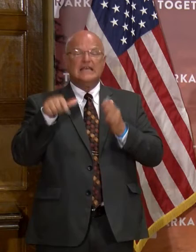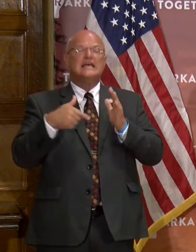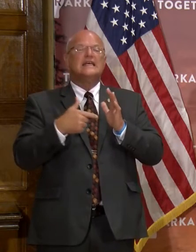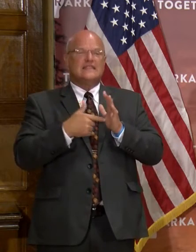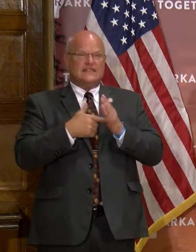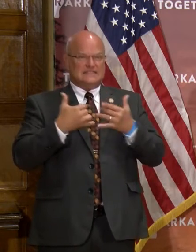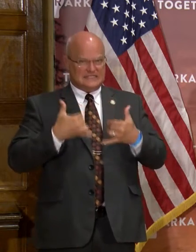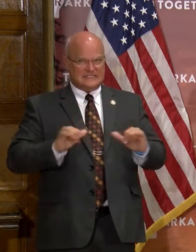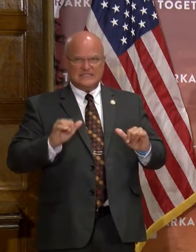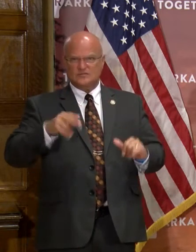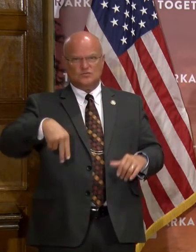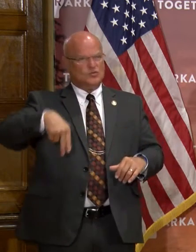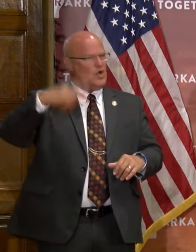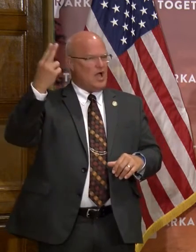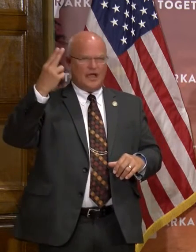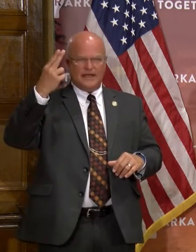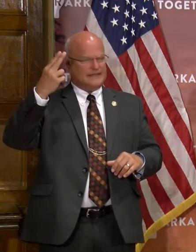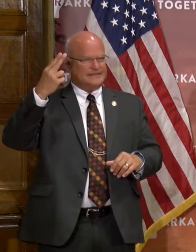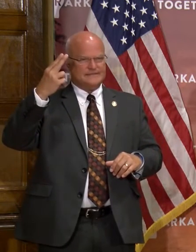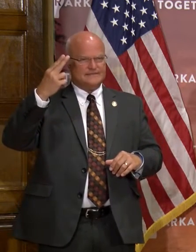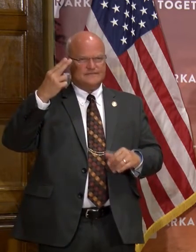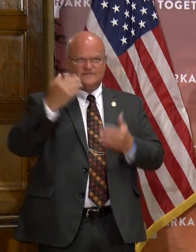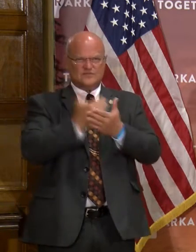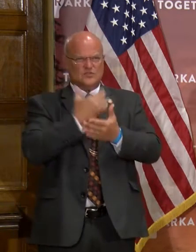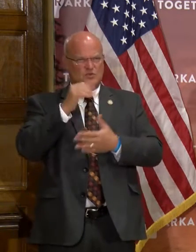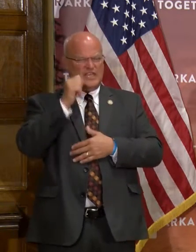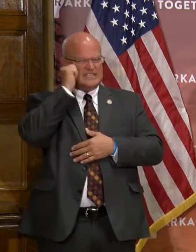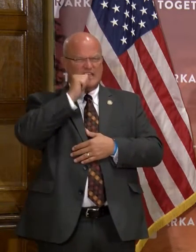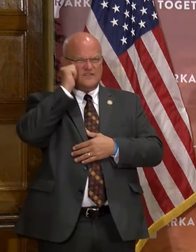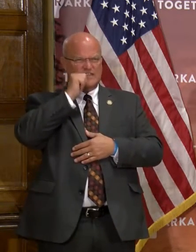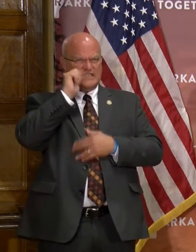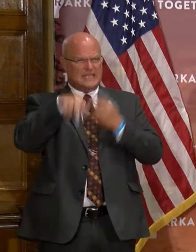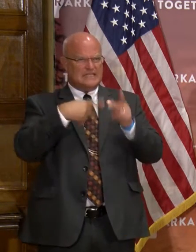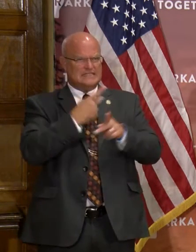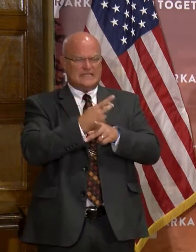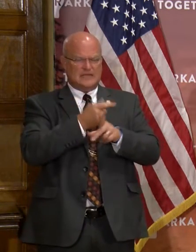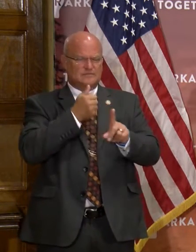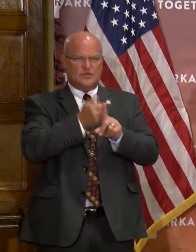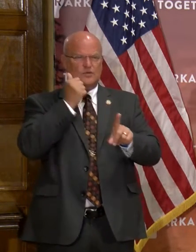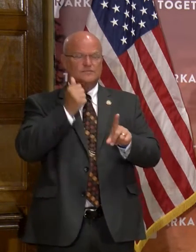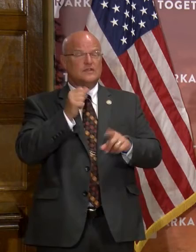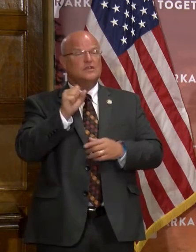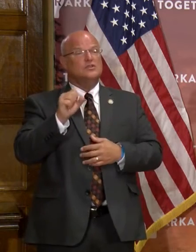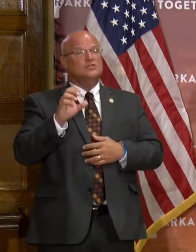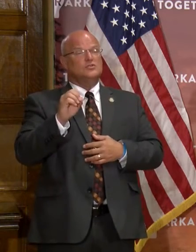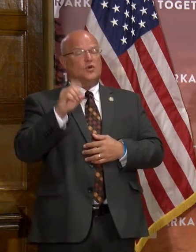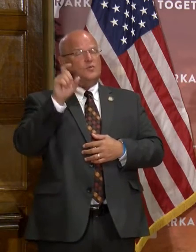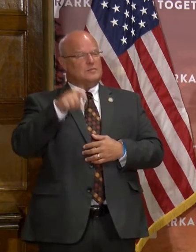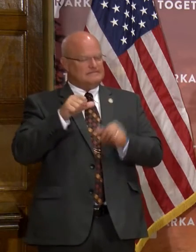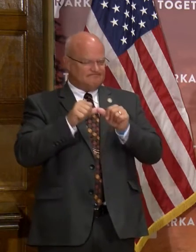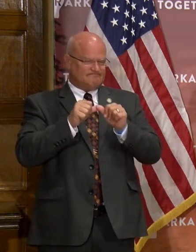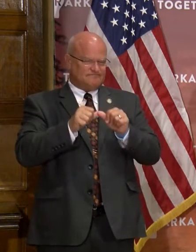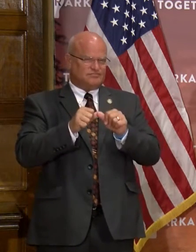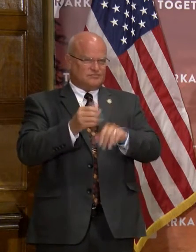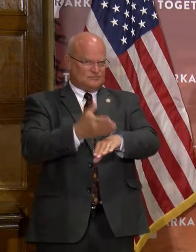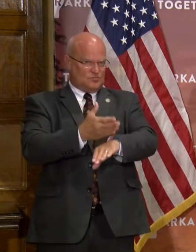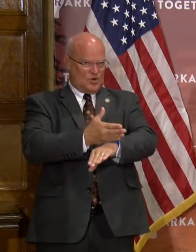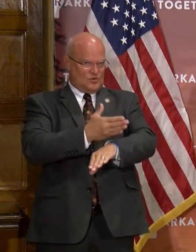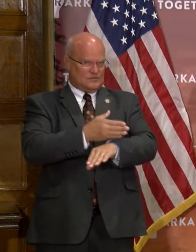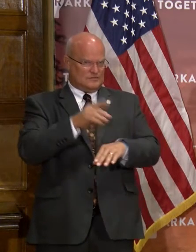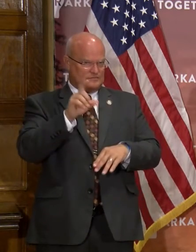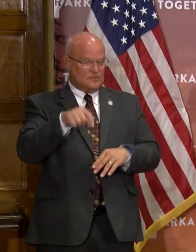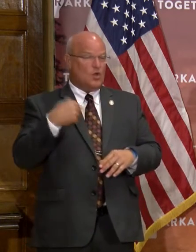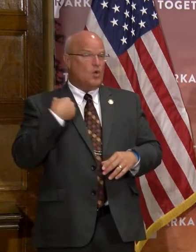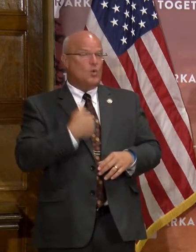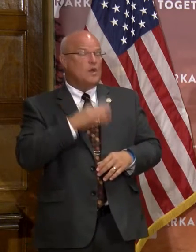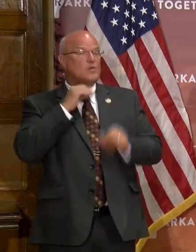is still too high of a new cases every day type load. So we got to continue to make progress.